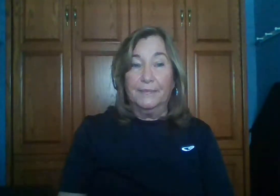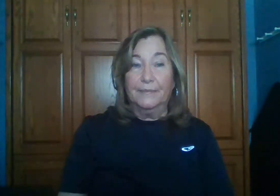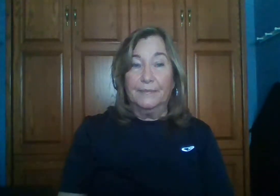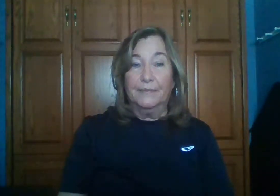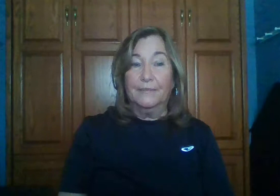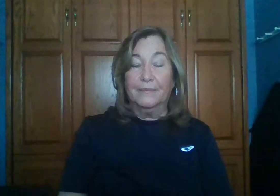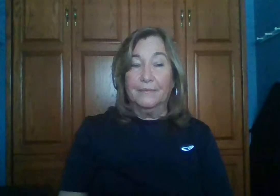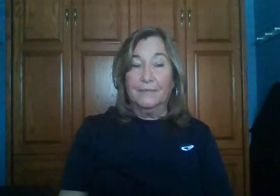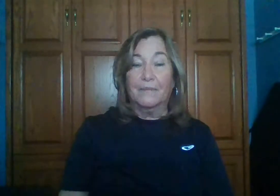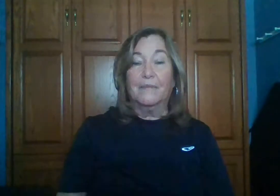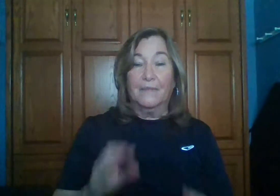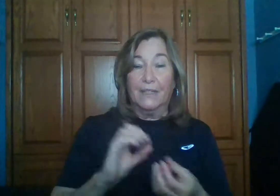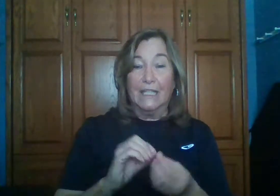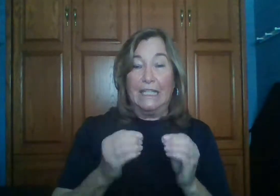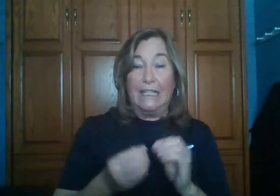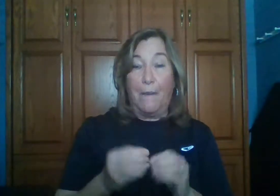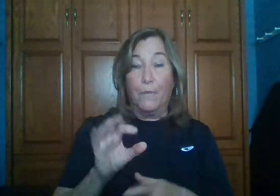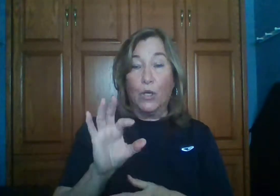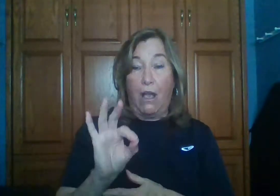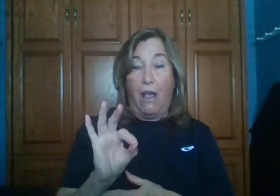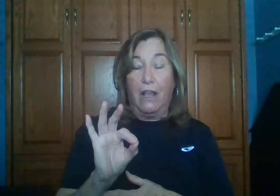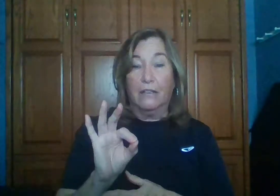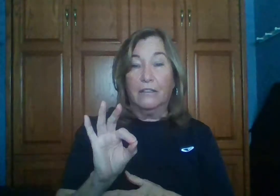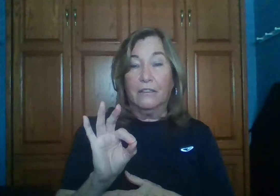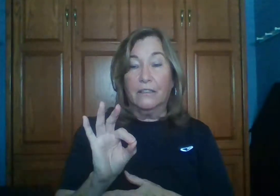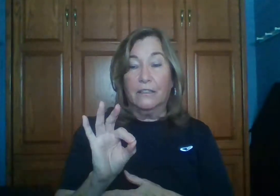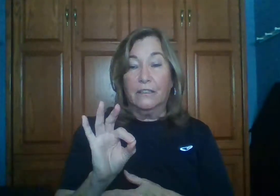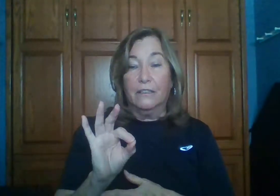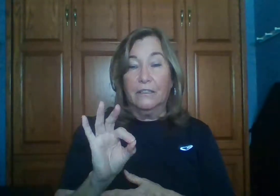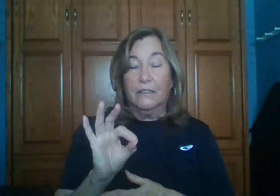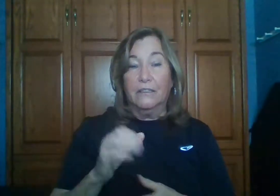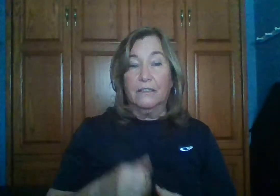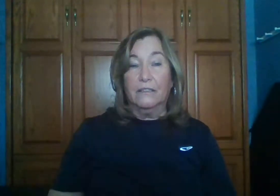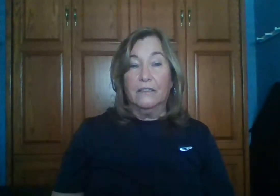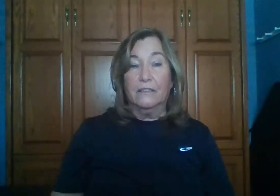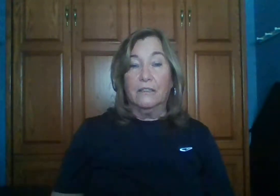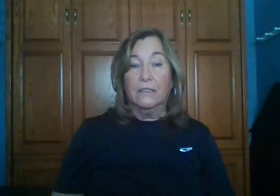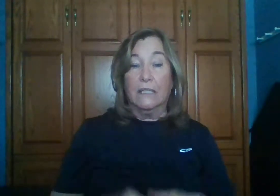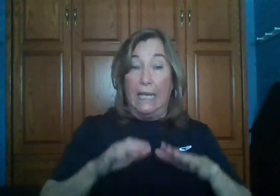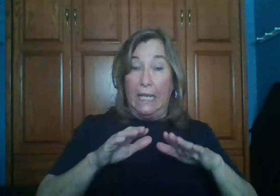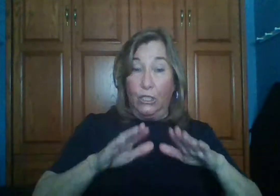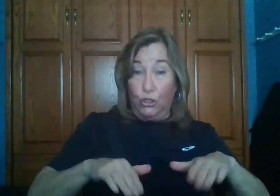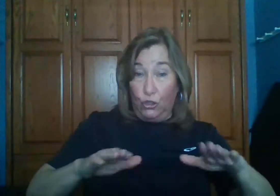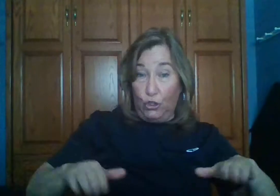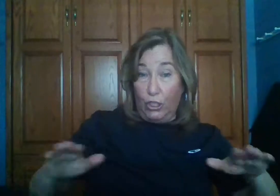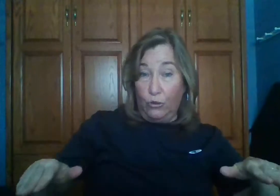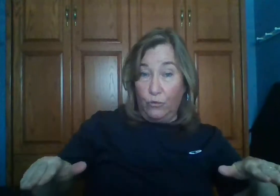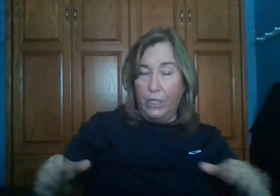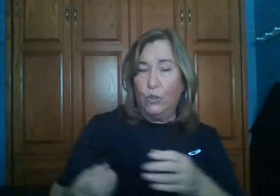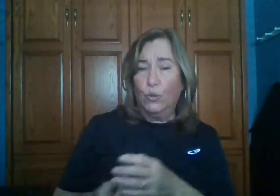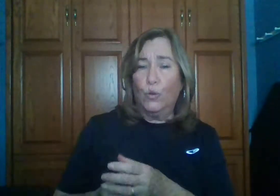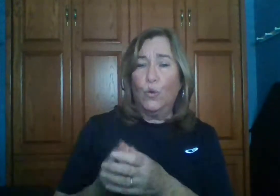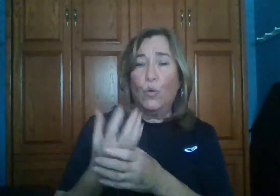Number nine, children grow in a big